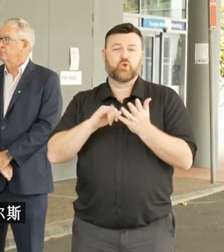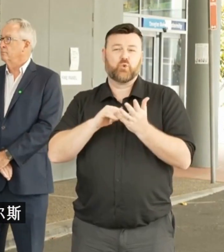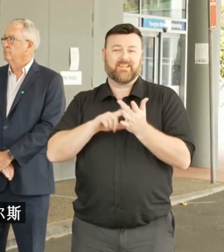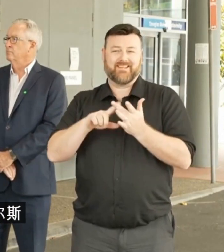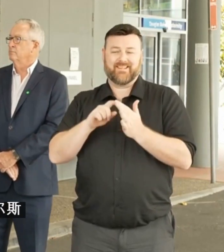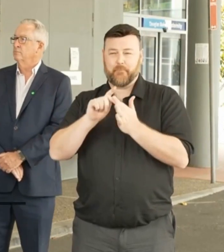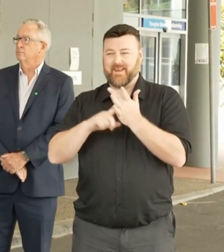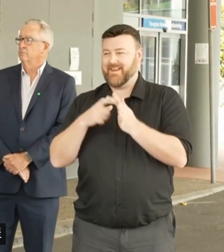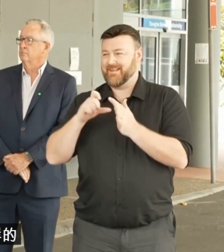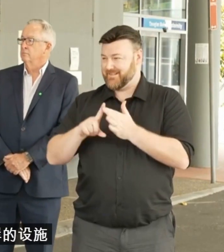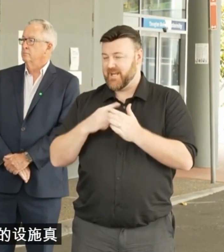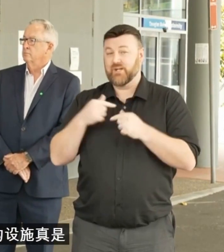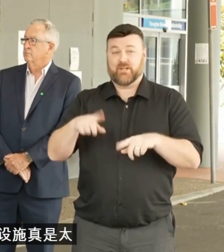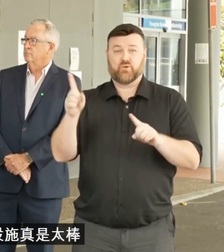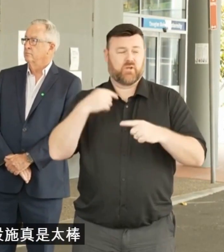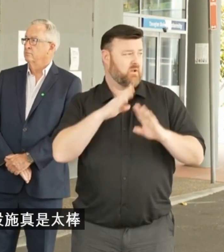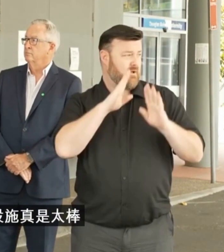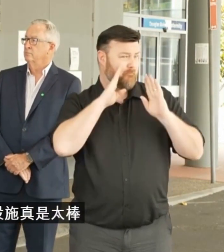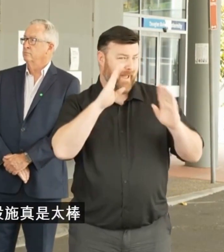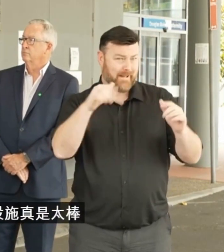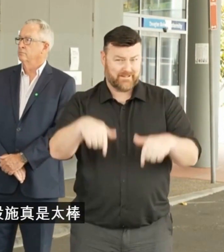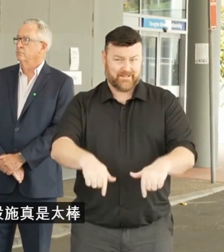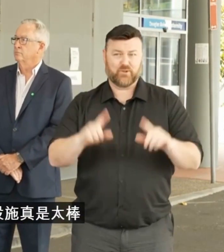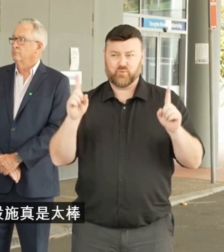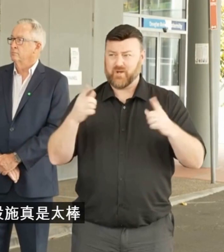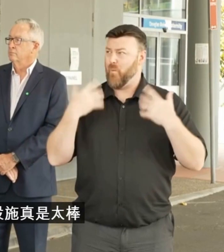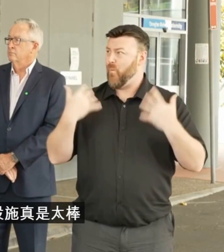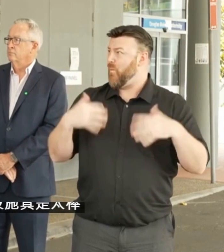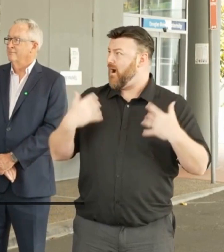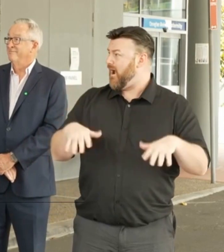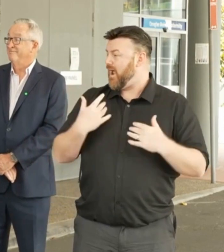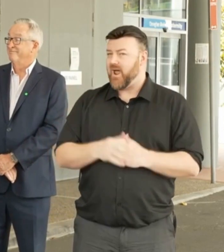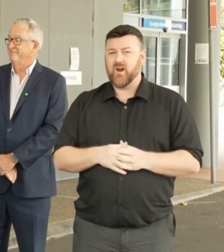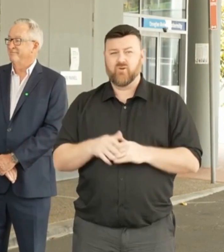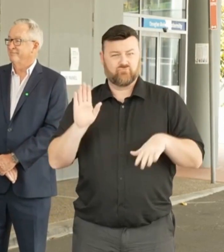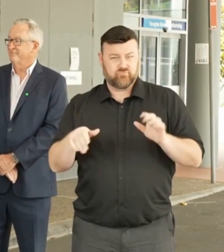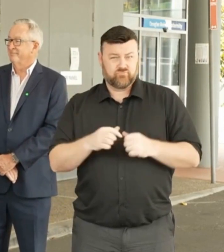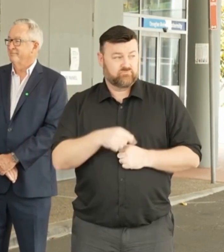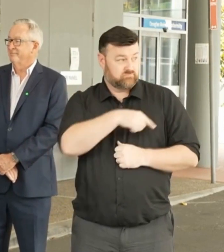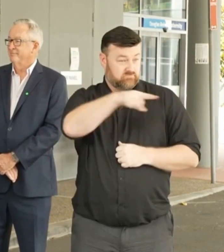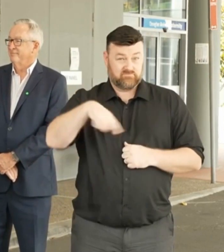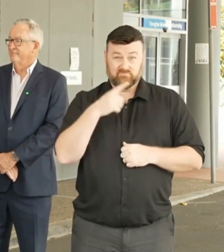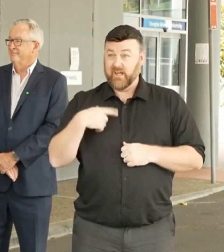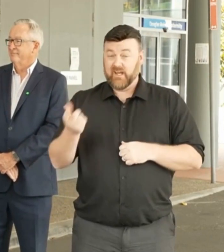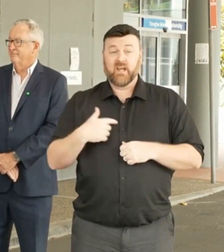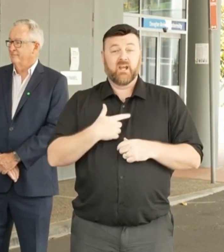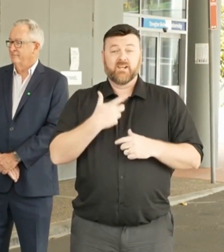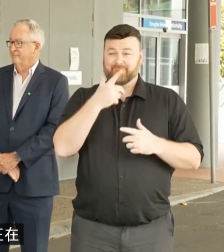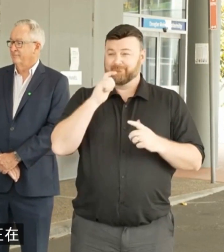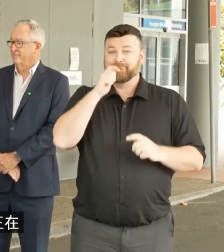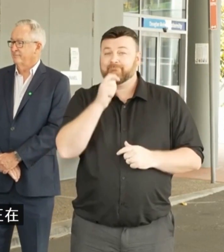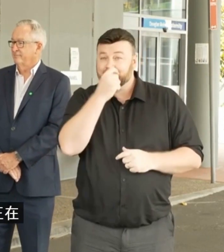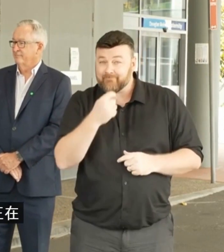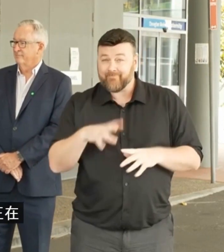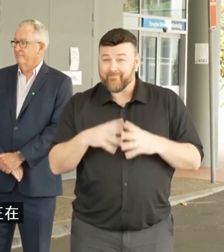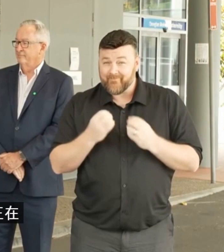today. What an amazing facility we have here at Royal North Shore. Not only have they been at the front line of making sure that they were testing us, that they were